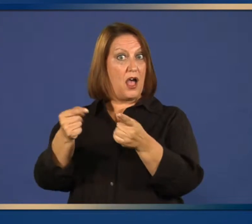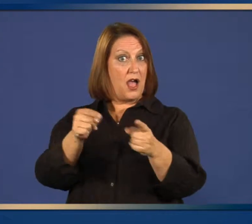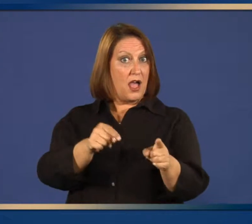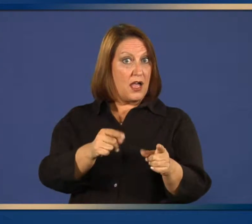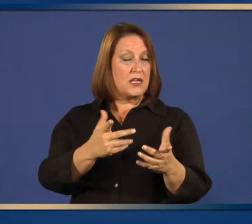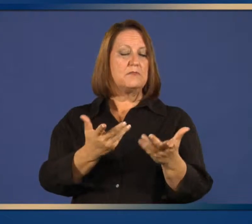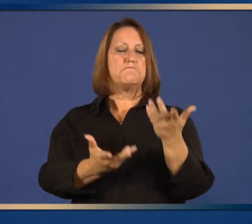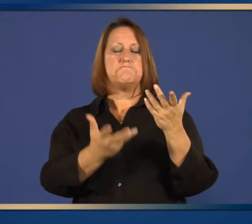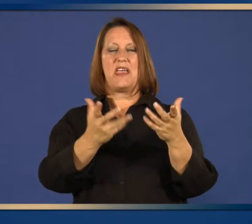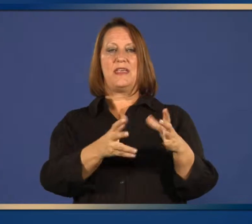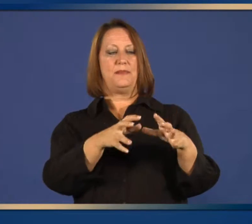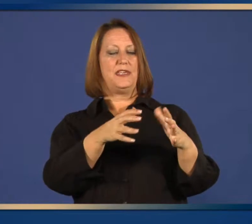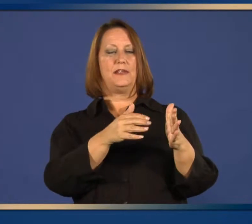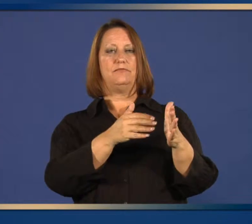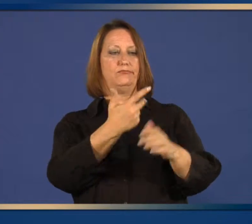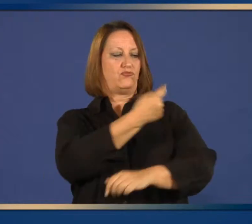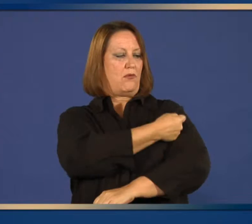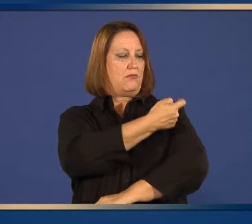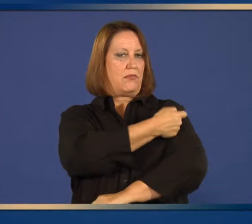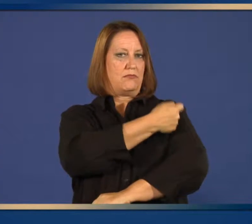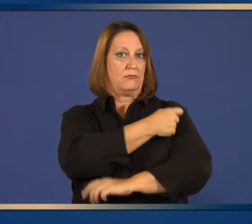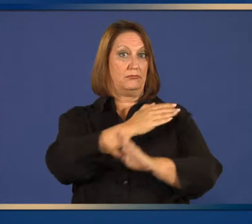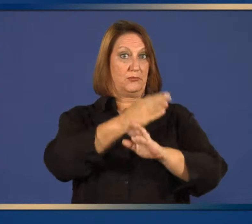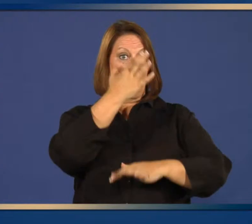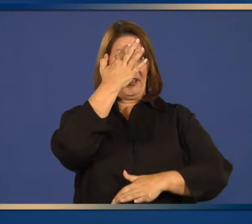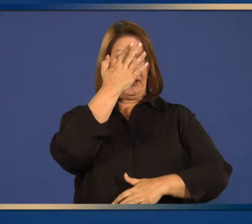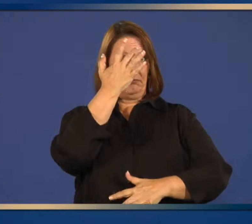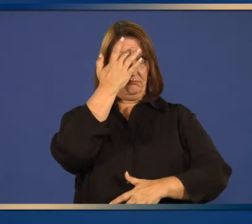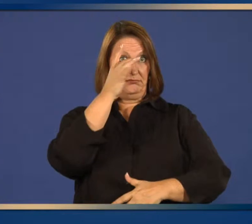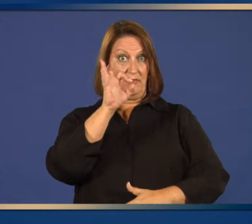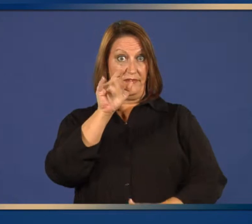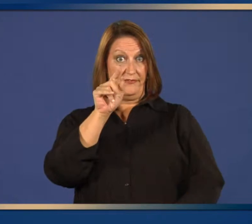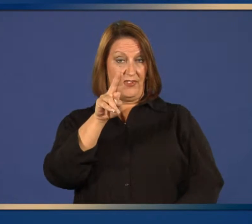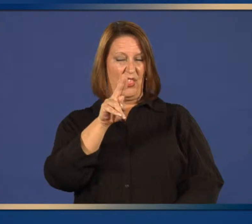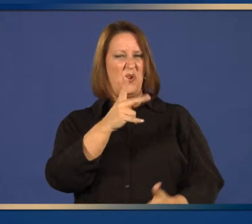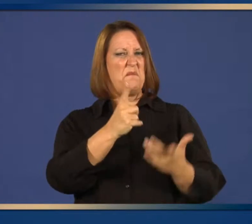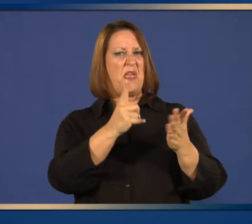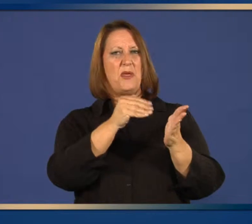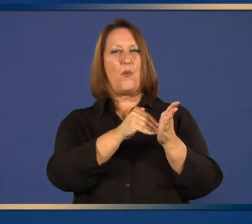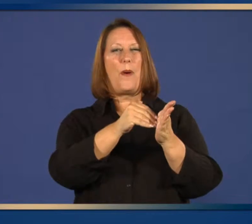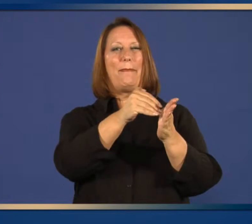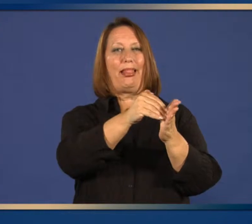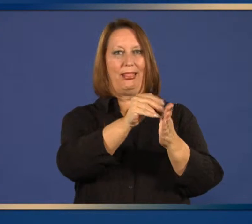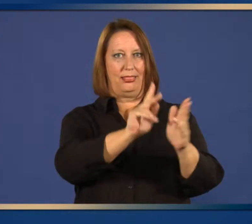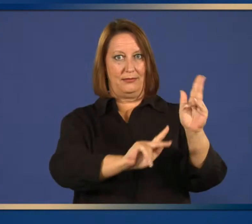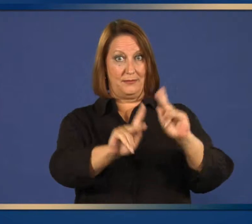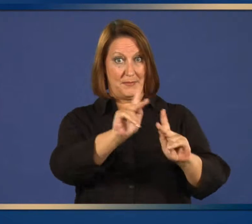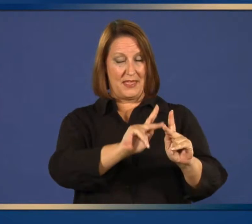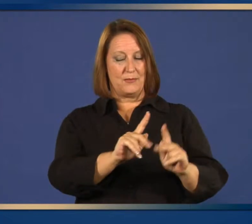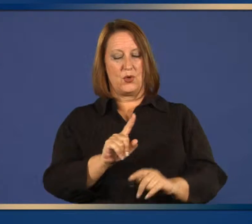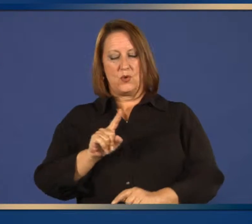no more than 1 or 2 cases per million people vaccinated.